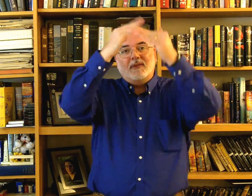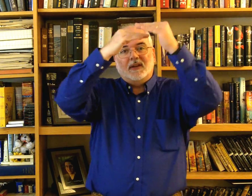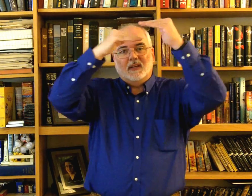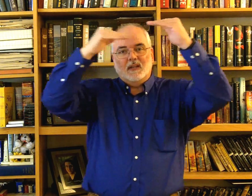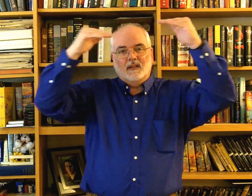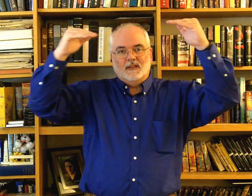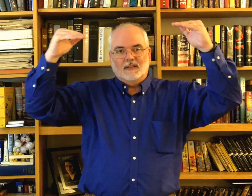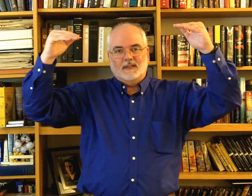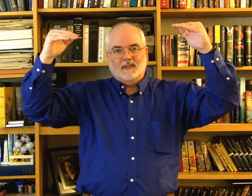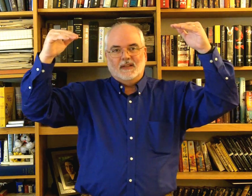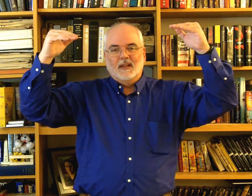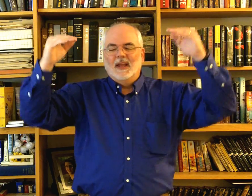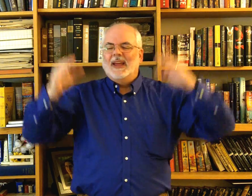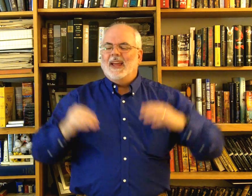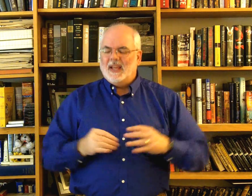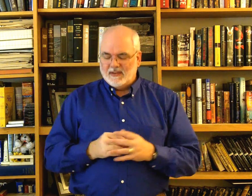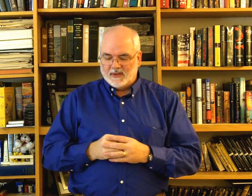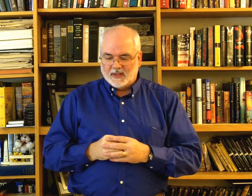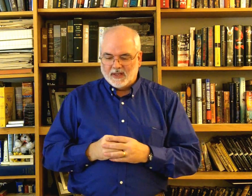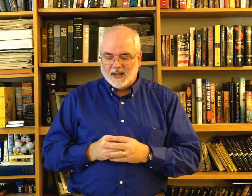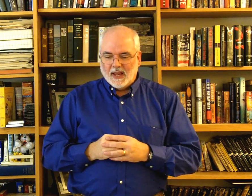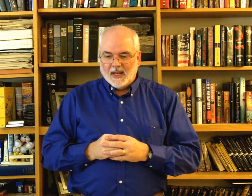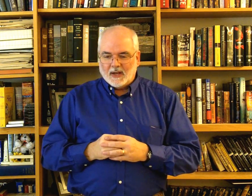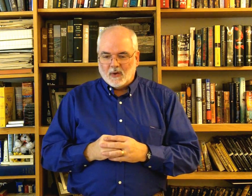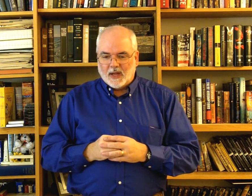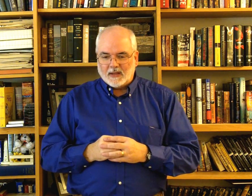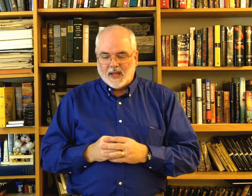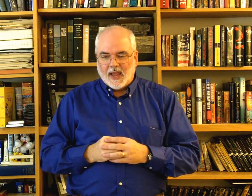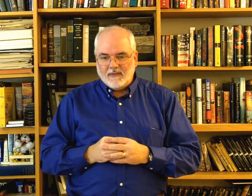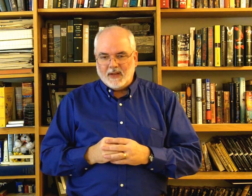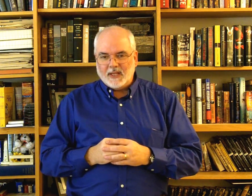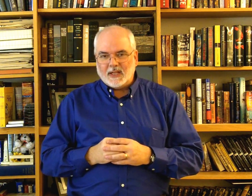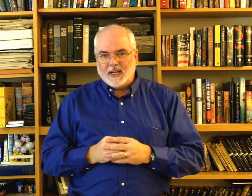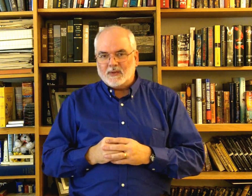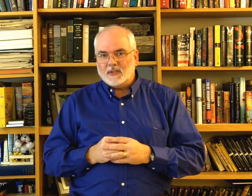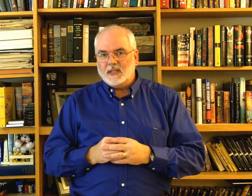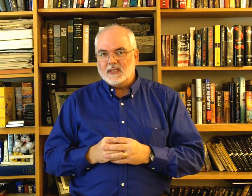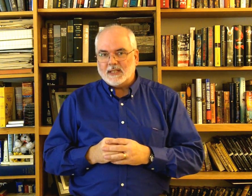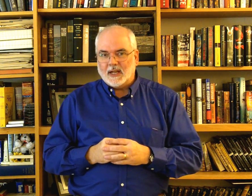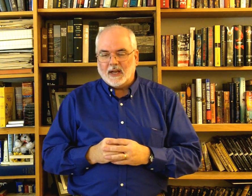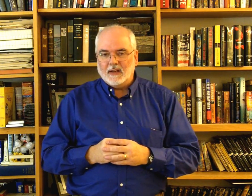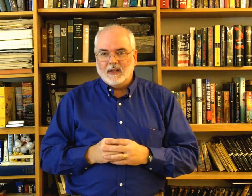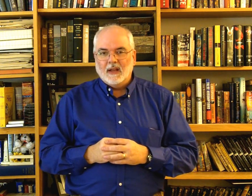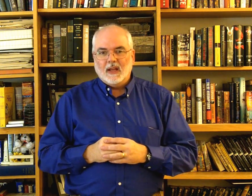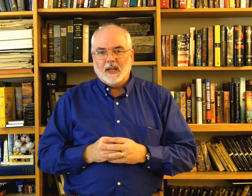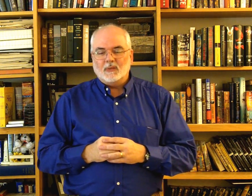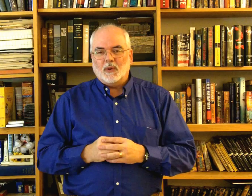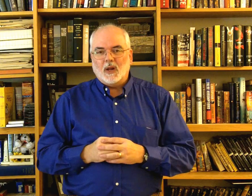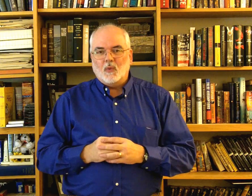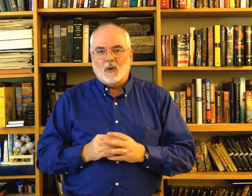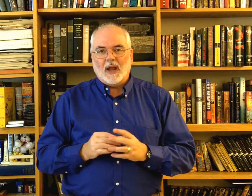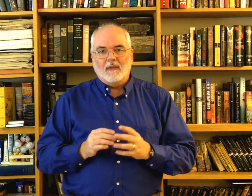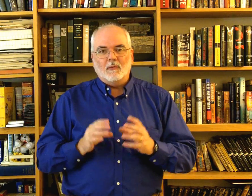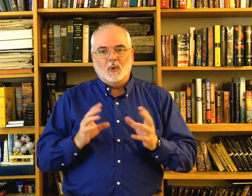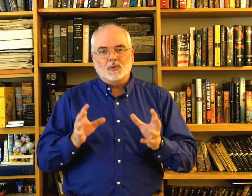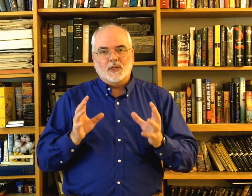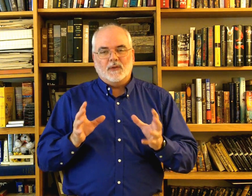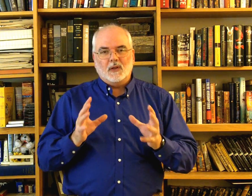heavenly. Heavenly. Okay, heaven is an interesting sign. It's probably the one I have the most